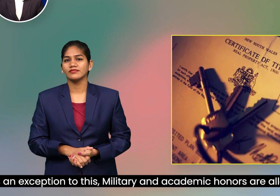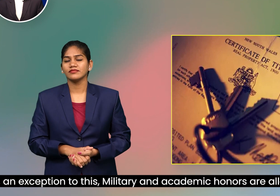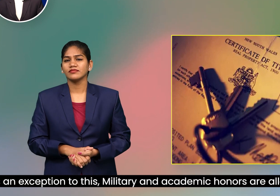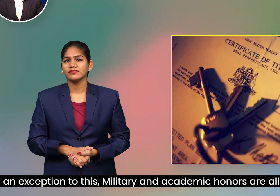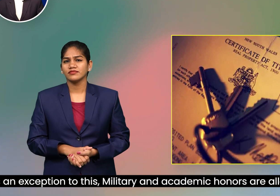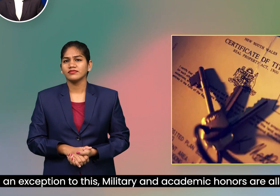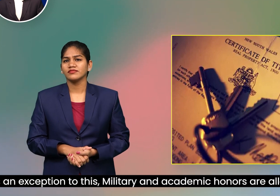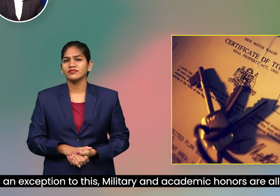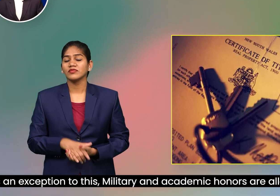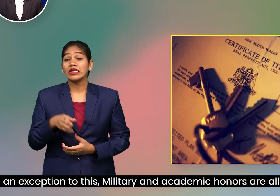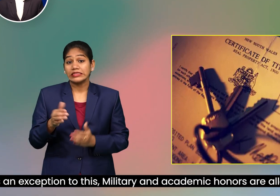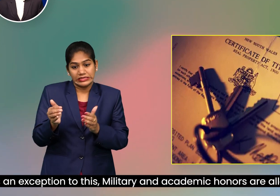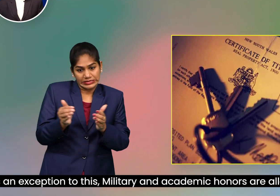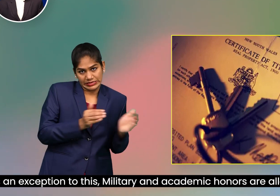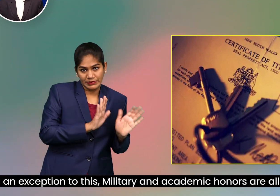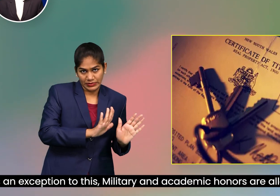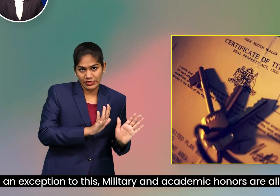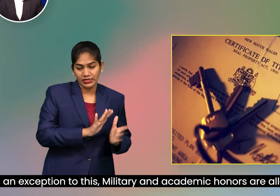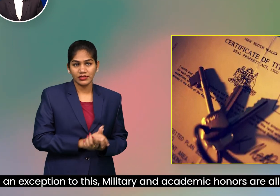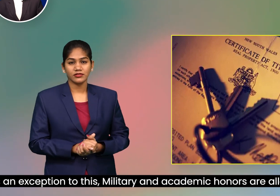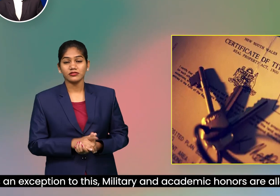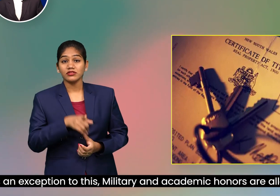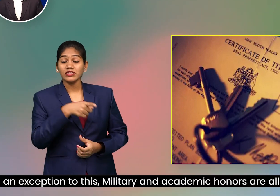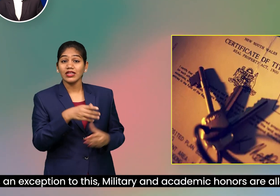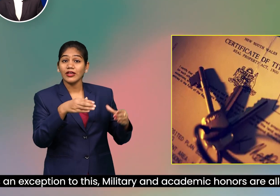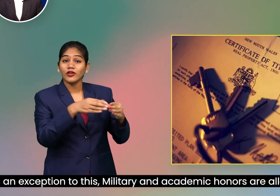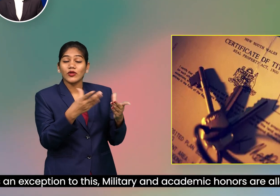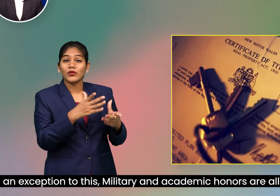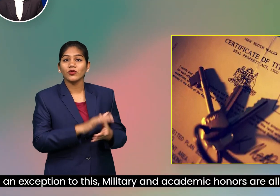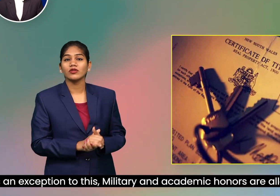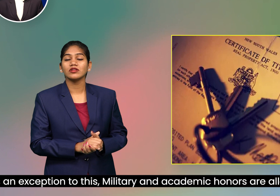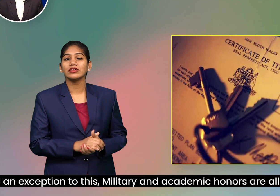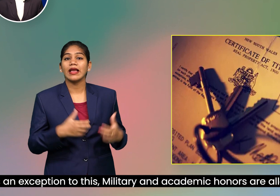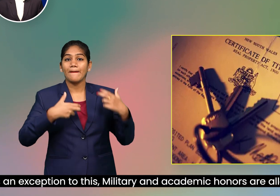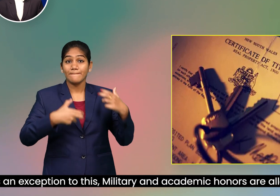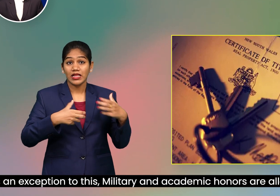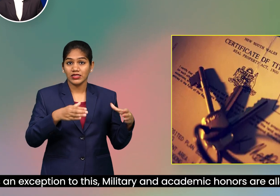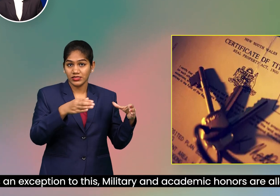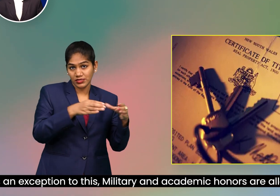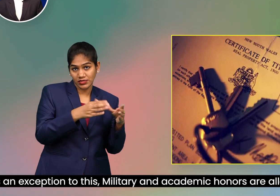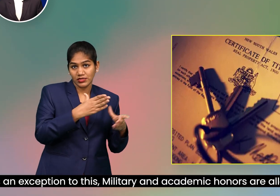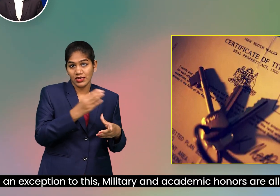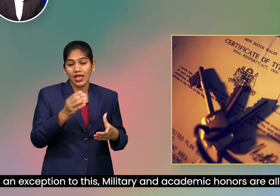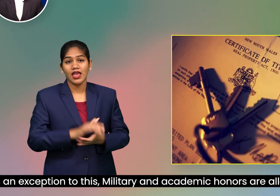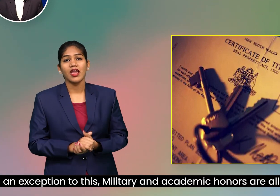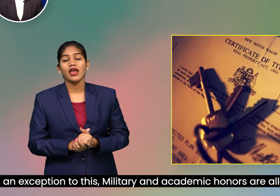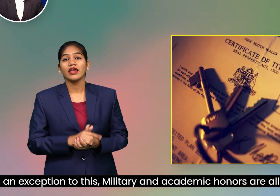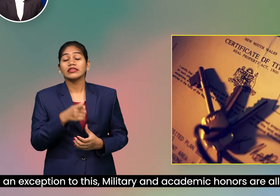As an exception to this, military and academic honors are allowed, but